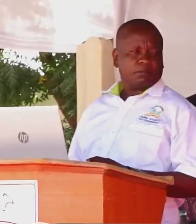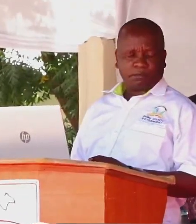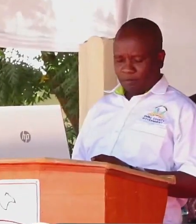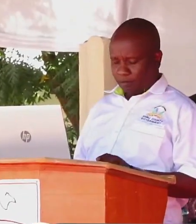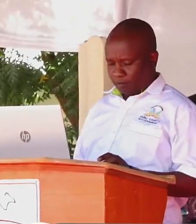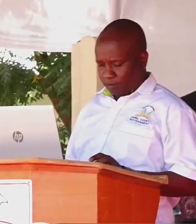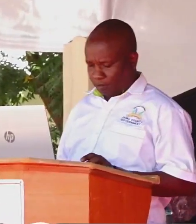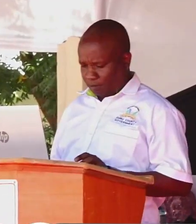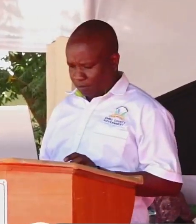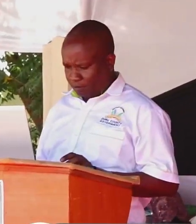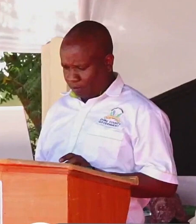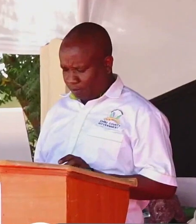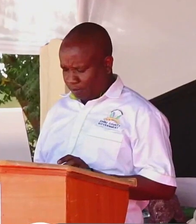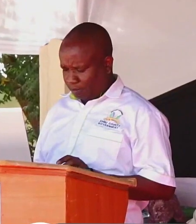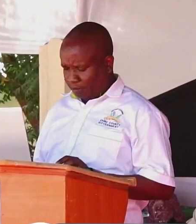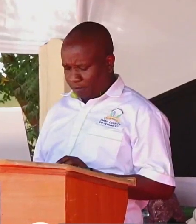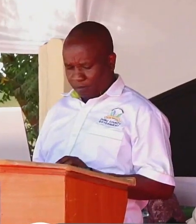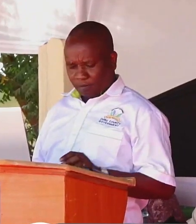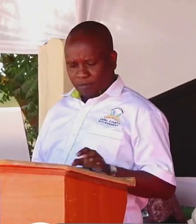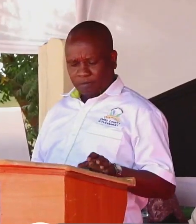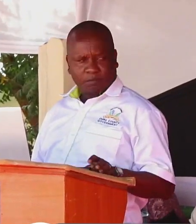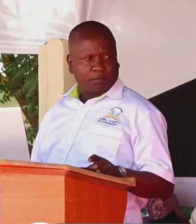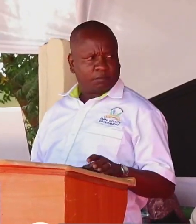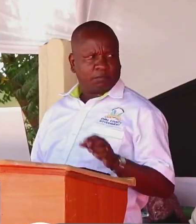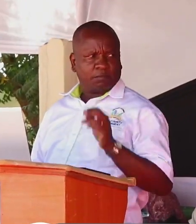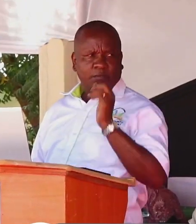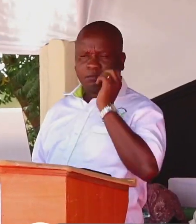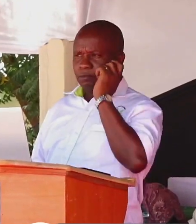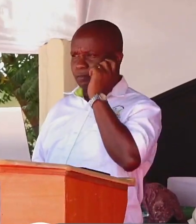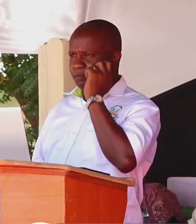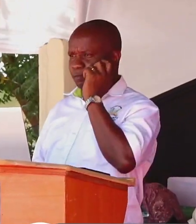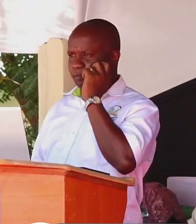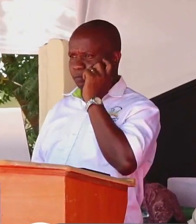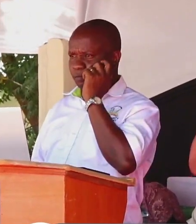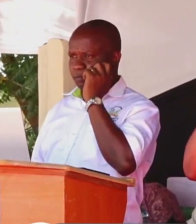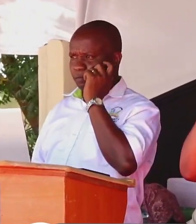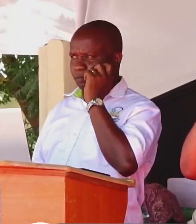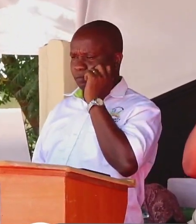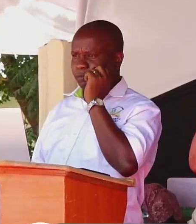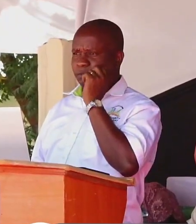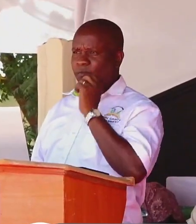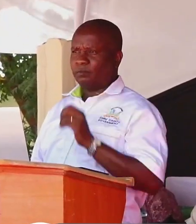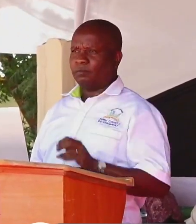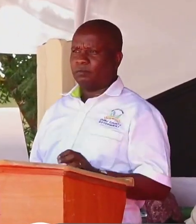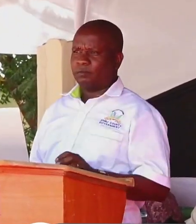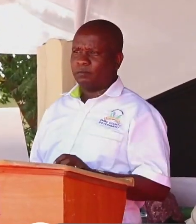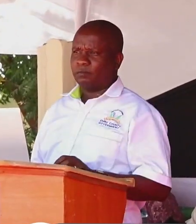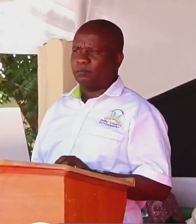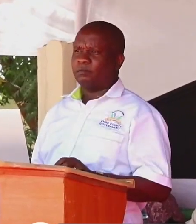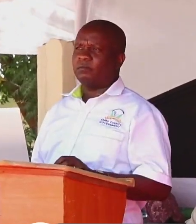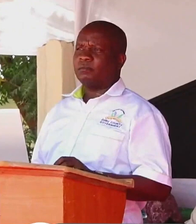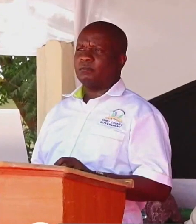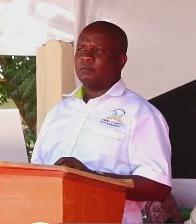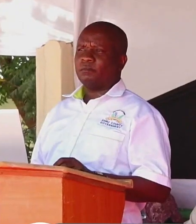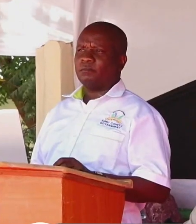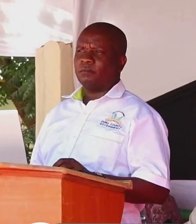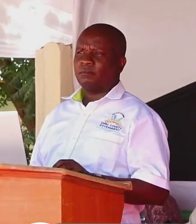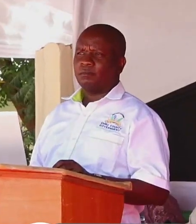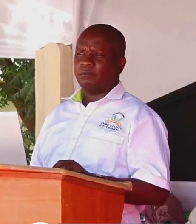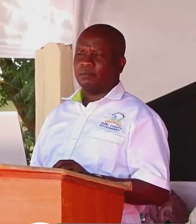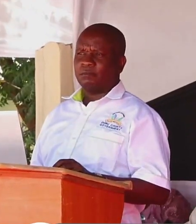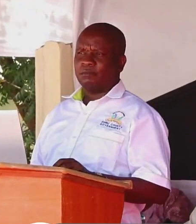of opportunities. We are here as a team. I have my chief officer. You can say